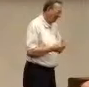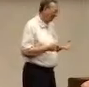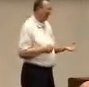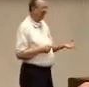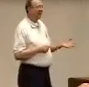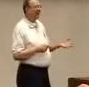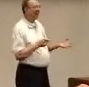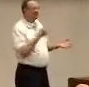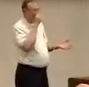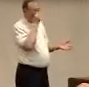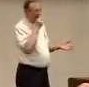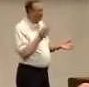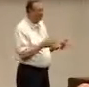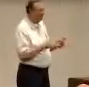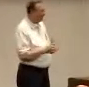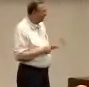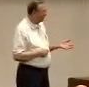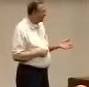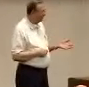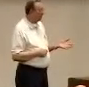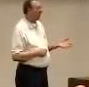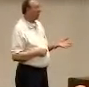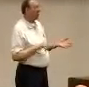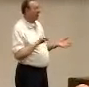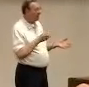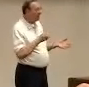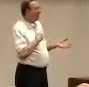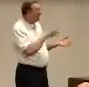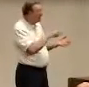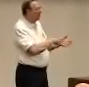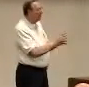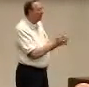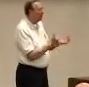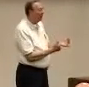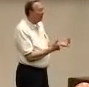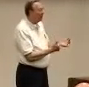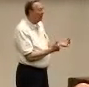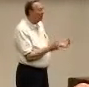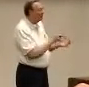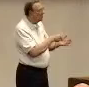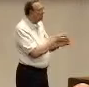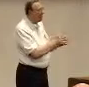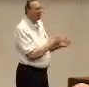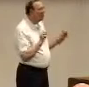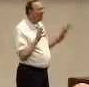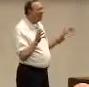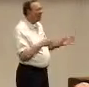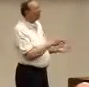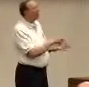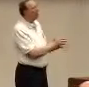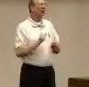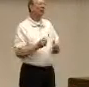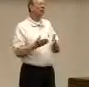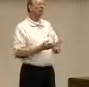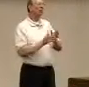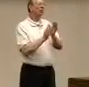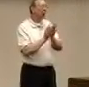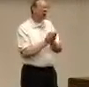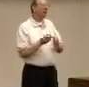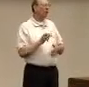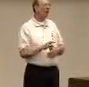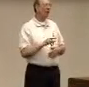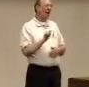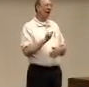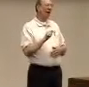convert. Yeah, luckily he thought it was funny. But she said, I want to read the Bible, and just read the Bible. That's a lady that can